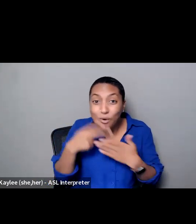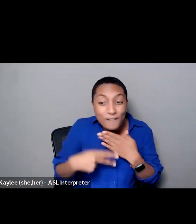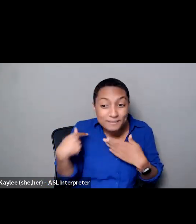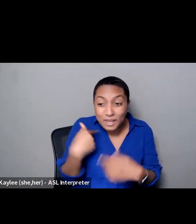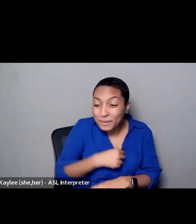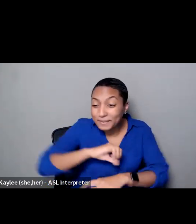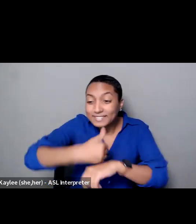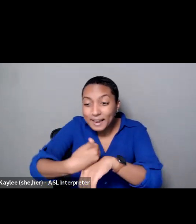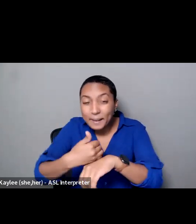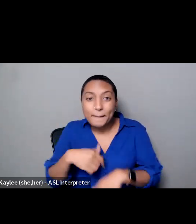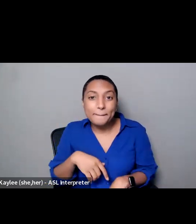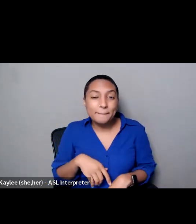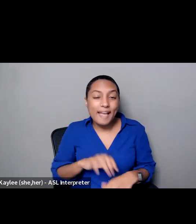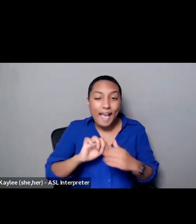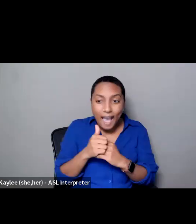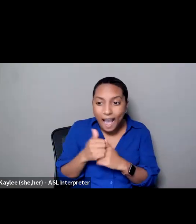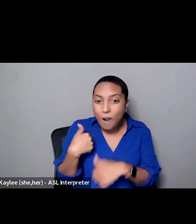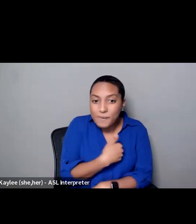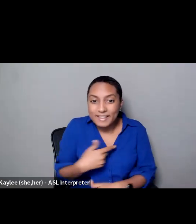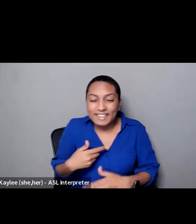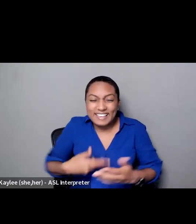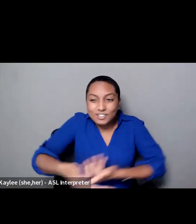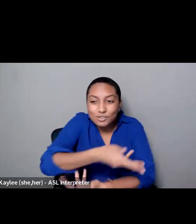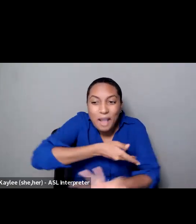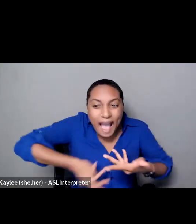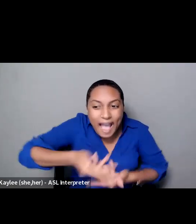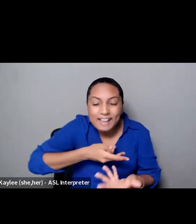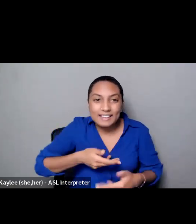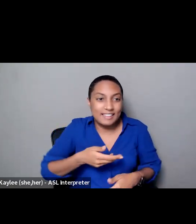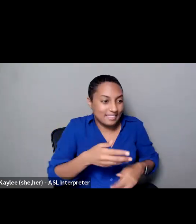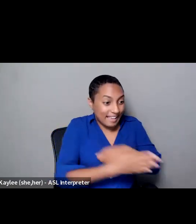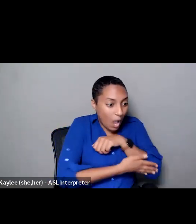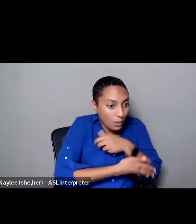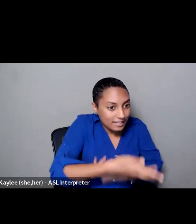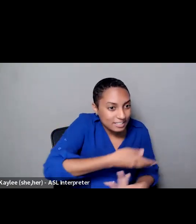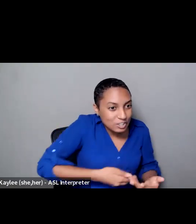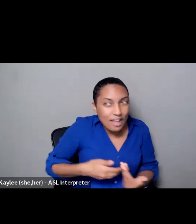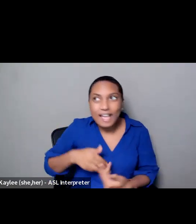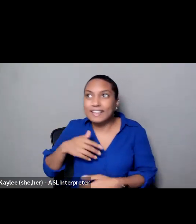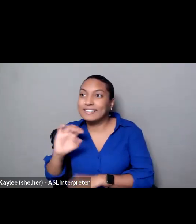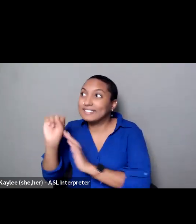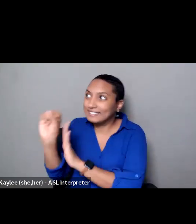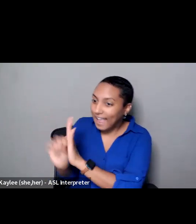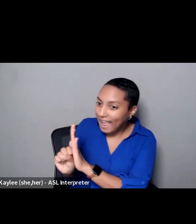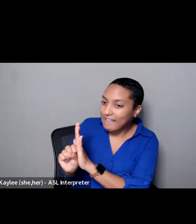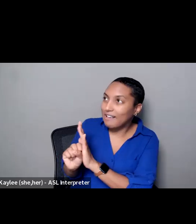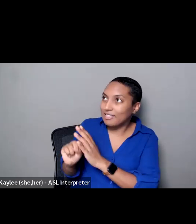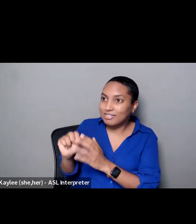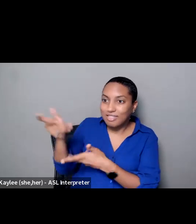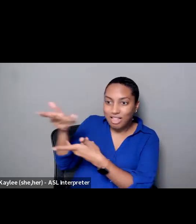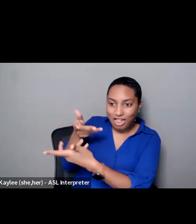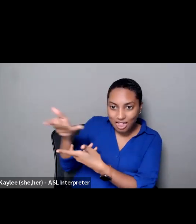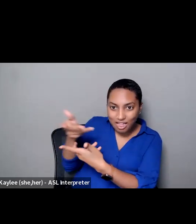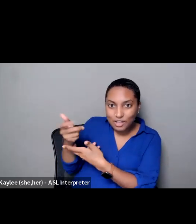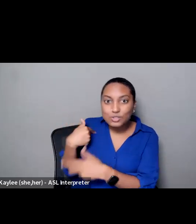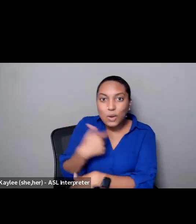that the counties were interacting with us, the way the state was interacting, so that we could have the best possible result